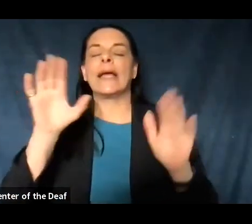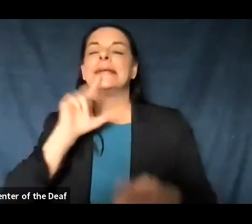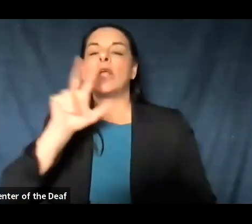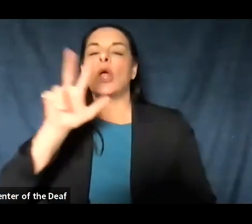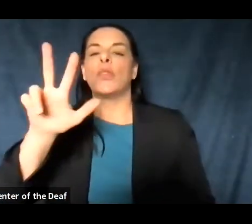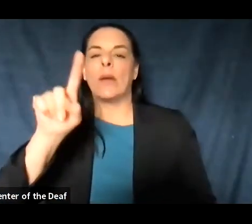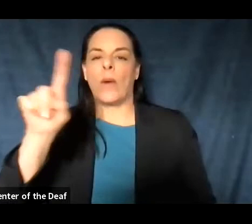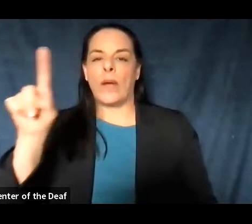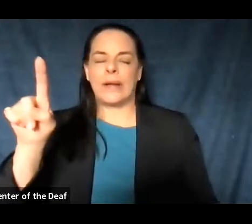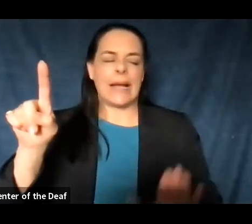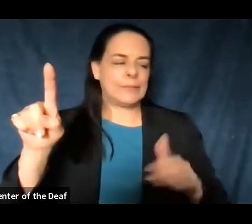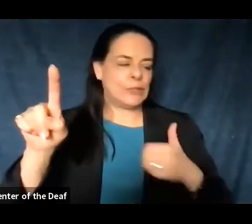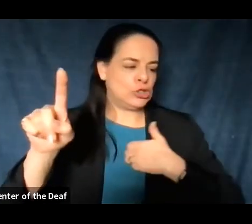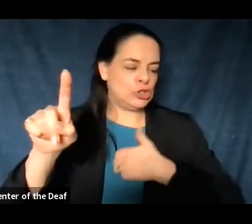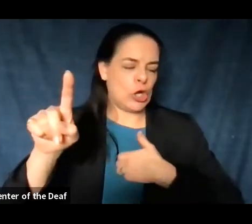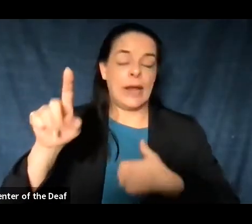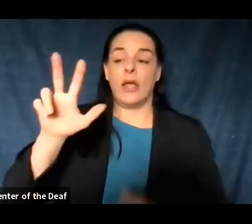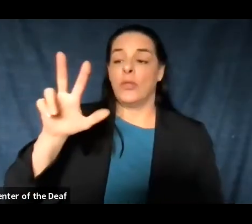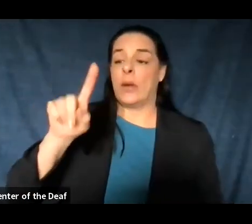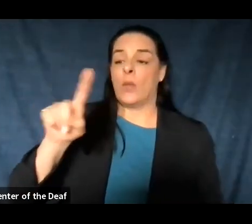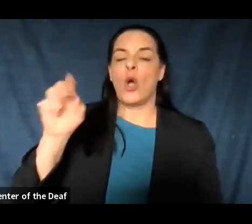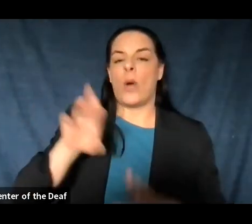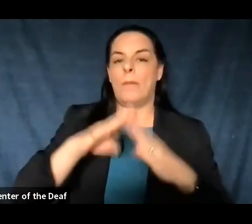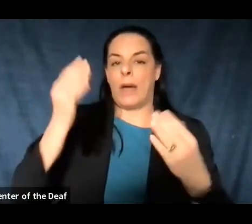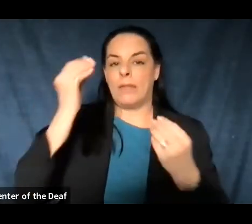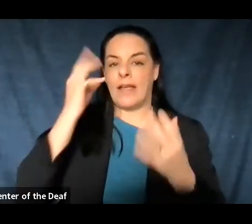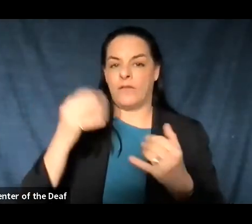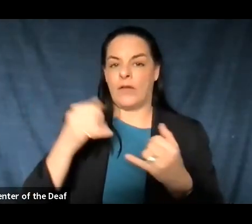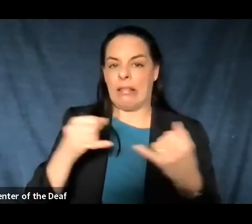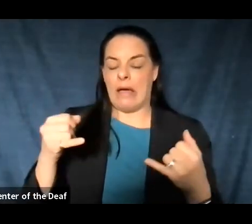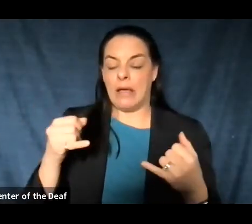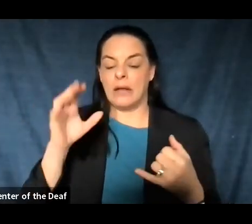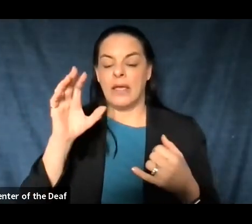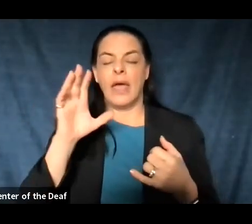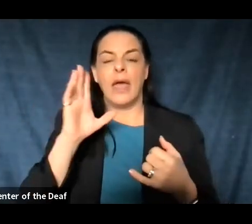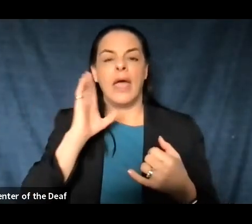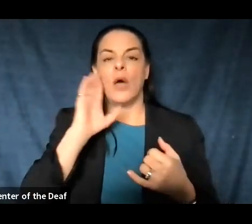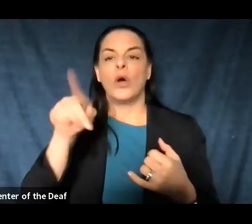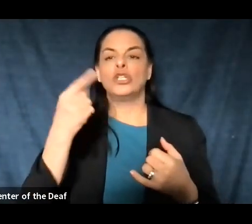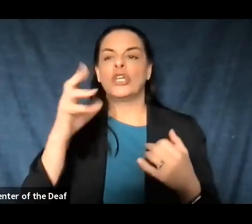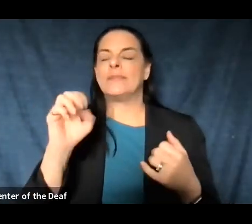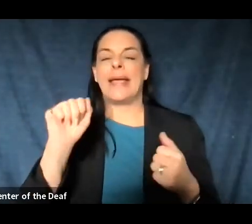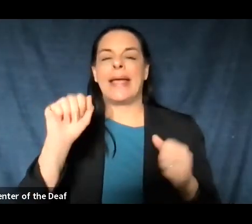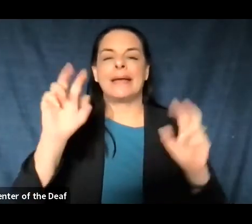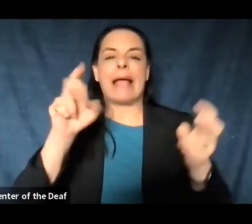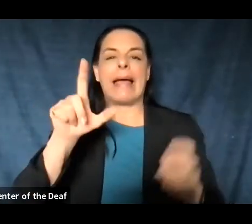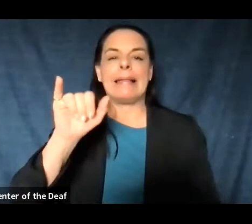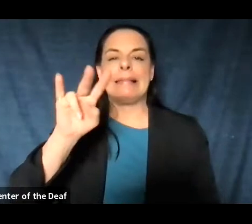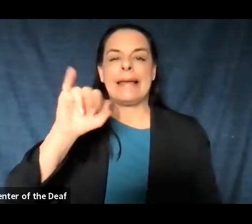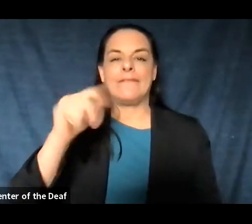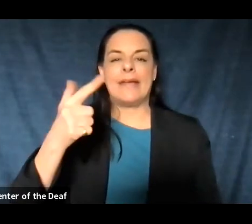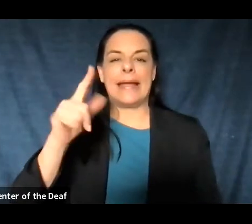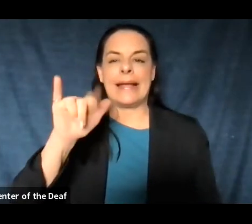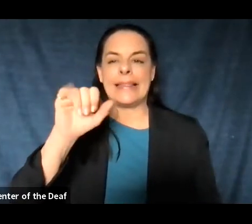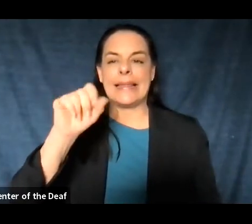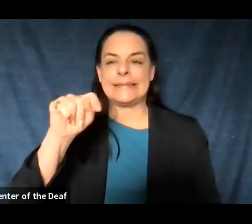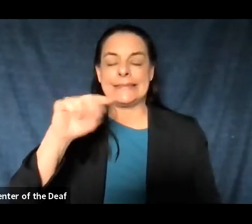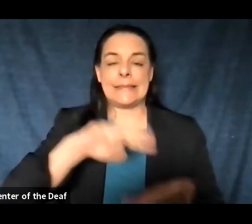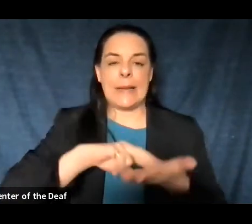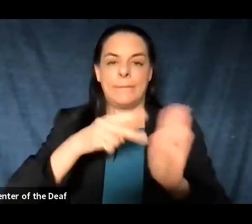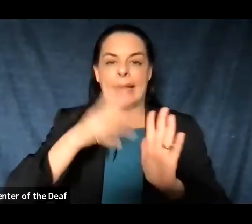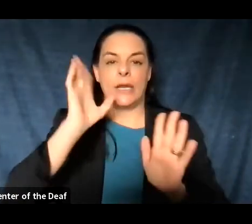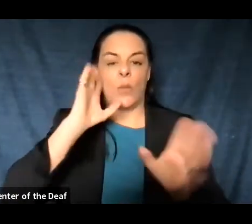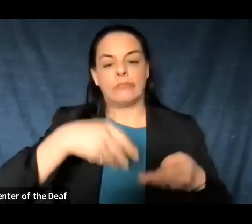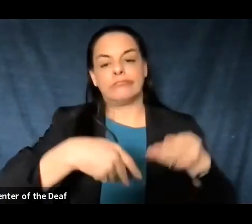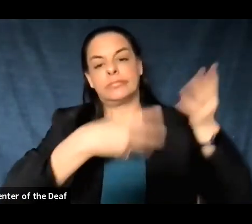or our public information line, and it's just going to be a living list. I mean, it'll constantly just evolve with more